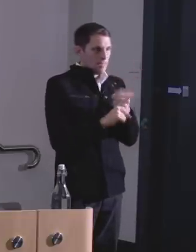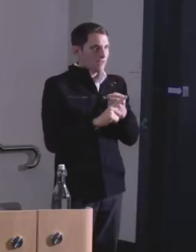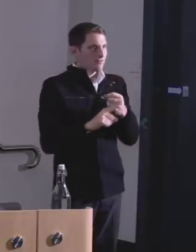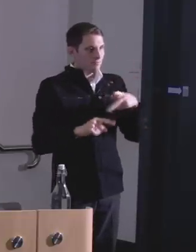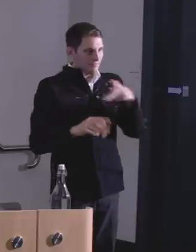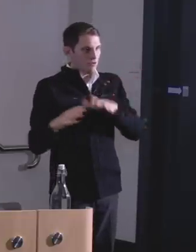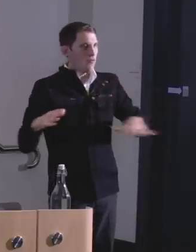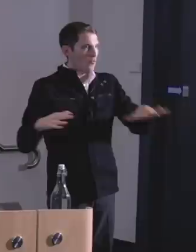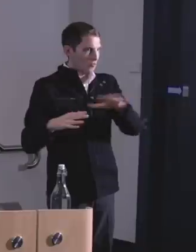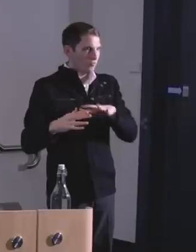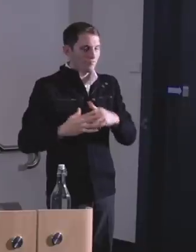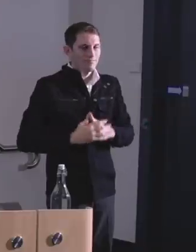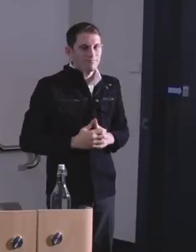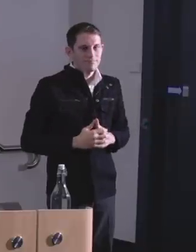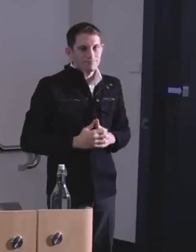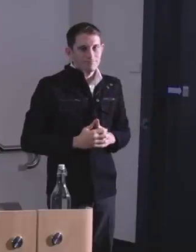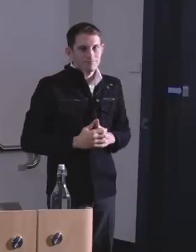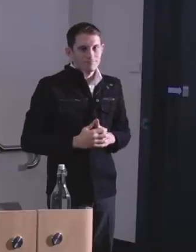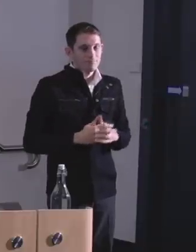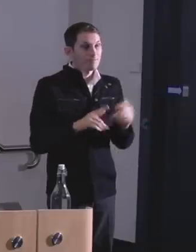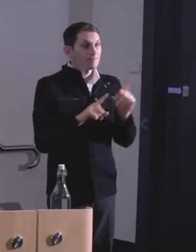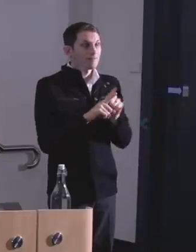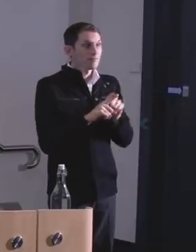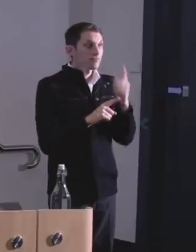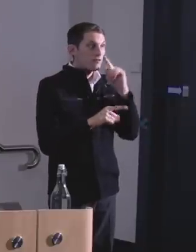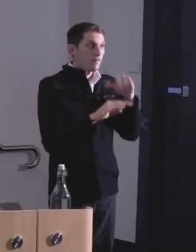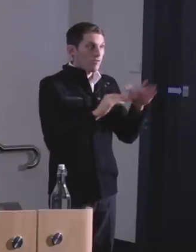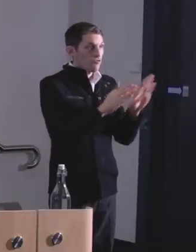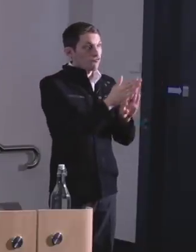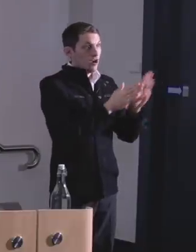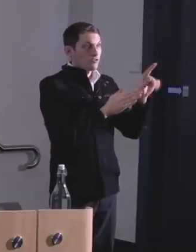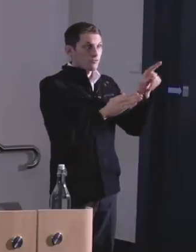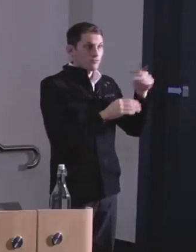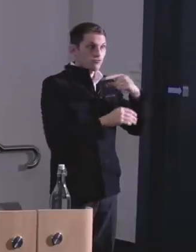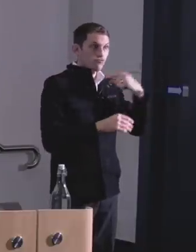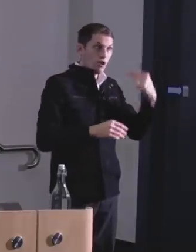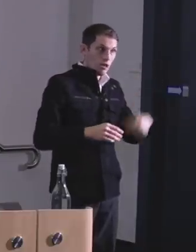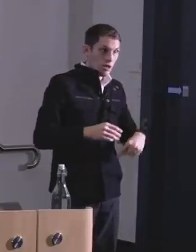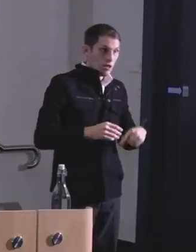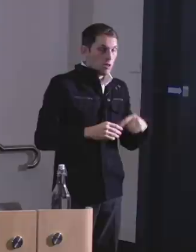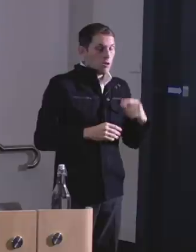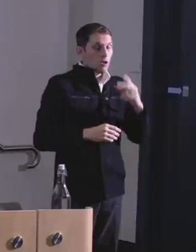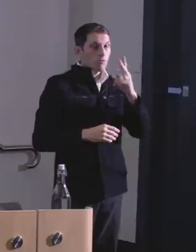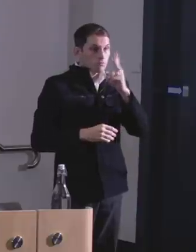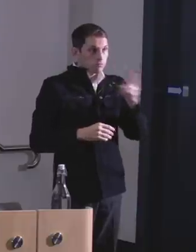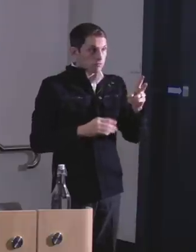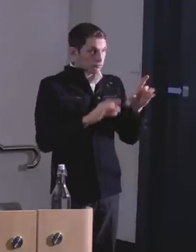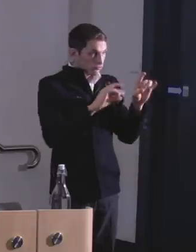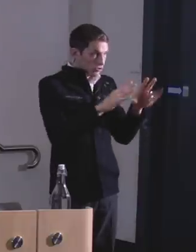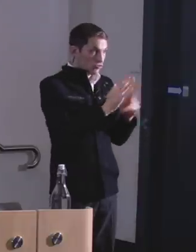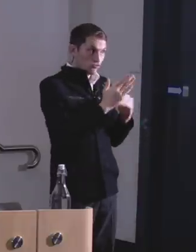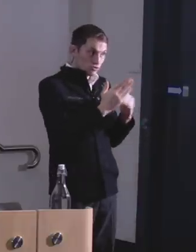things, especially about the rise of China, is people keep on telling us, including Australia and New